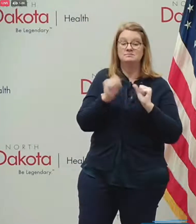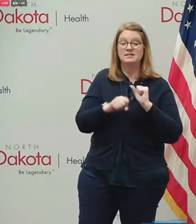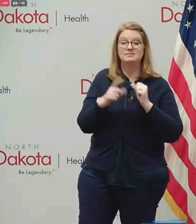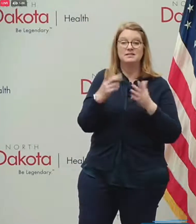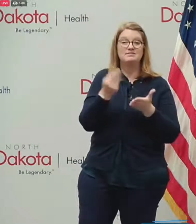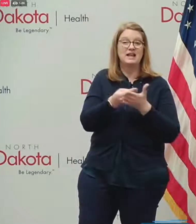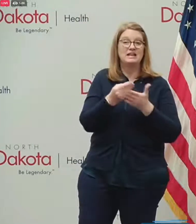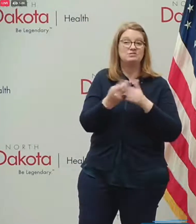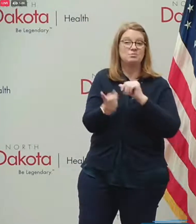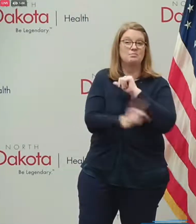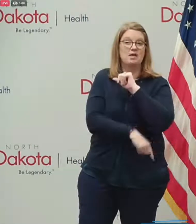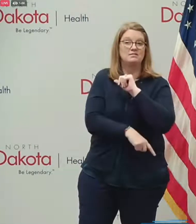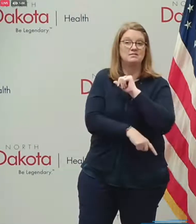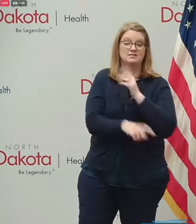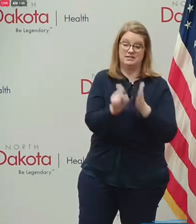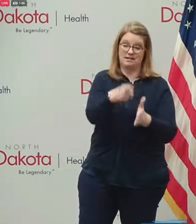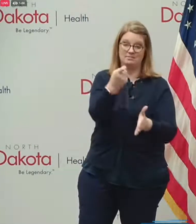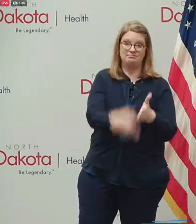them.